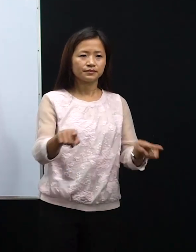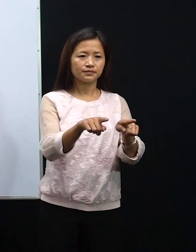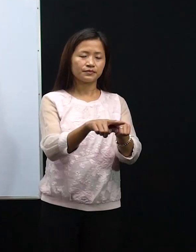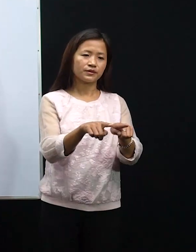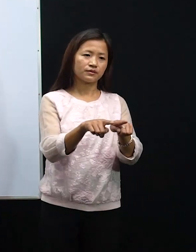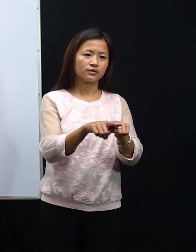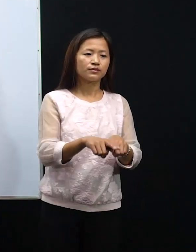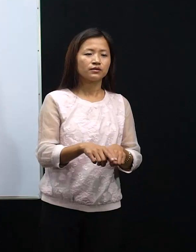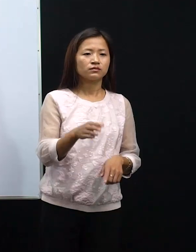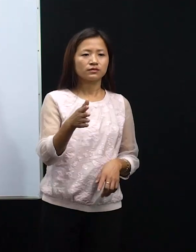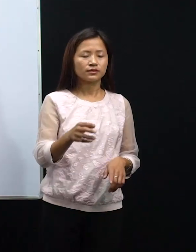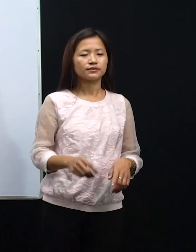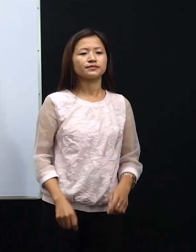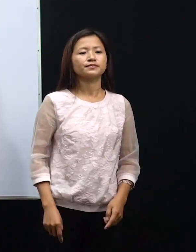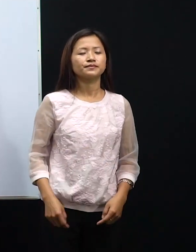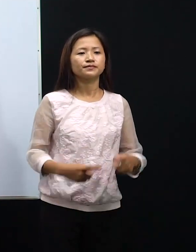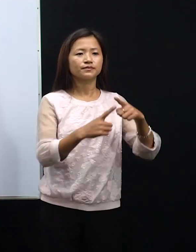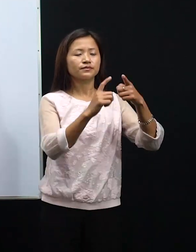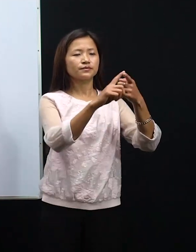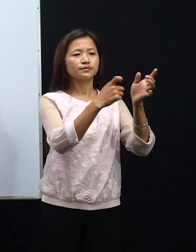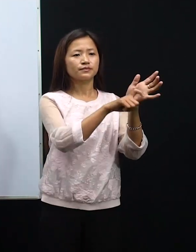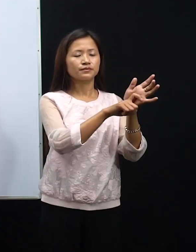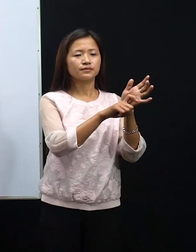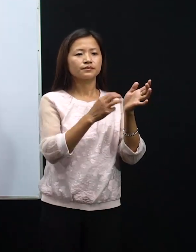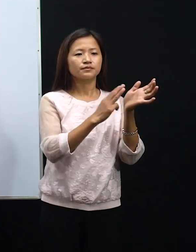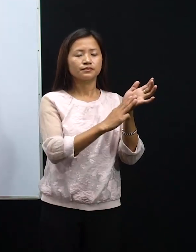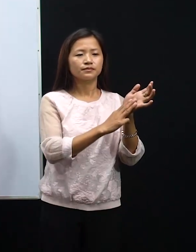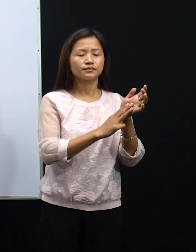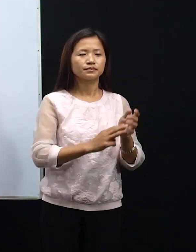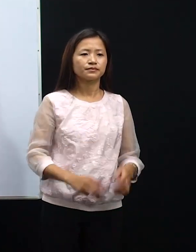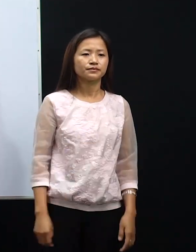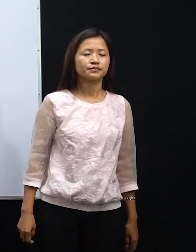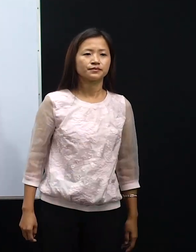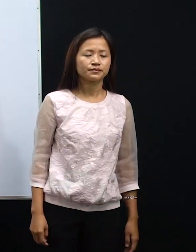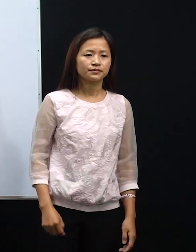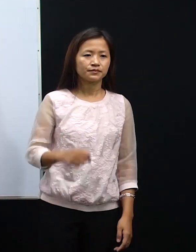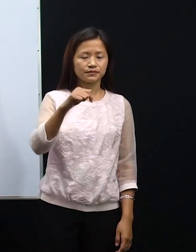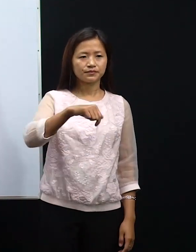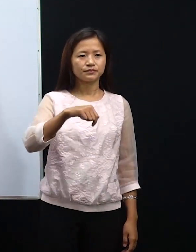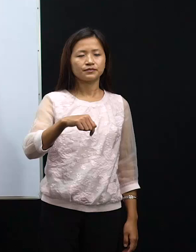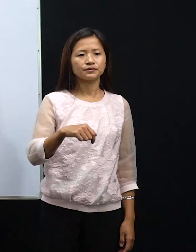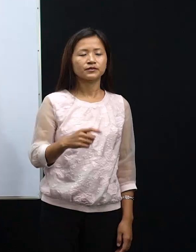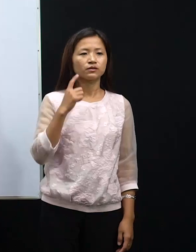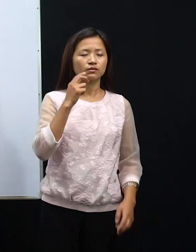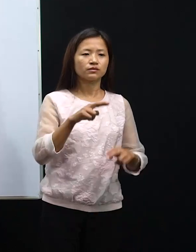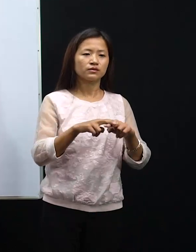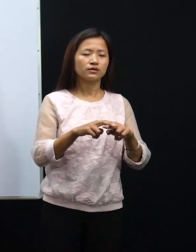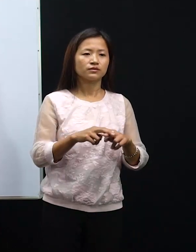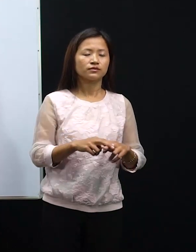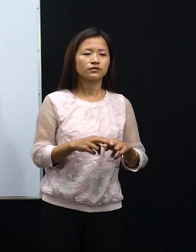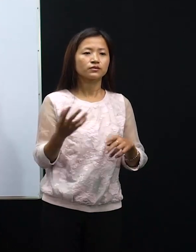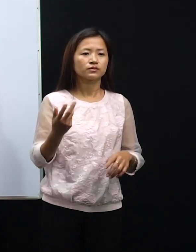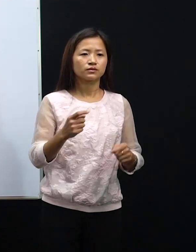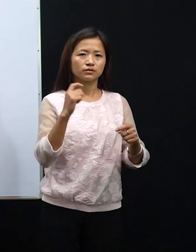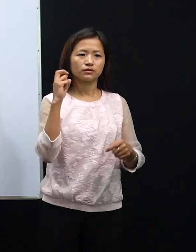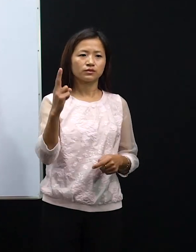seen that 2x and 7x are like terms. Alright? Now, what if 2x